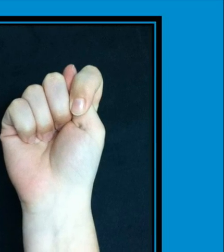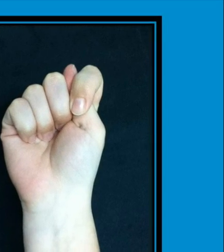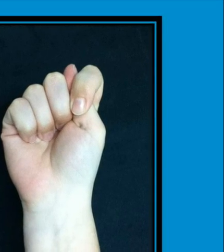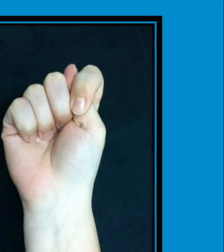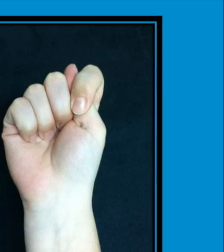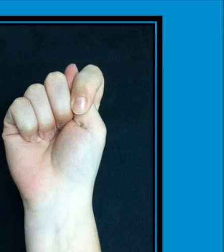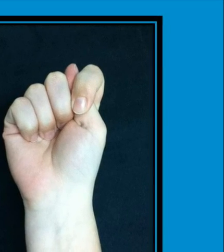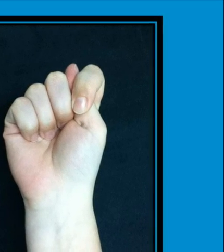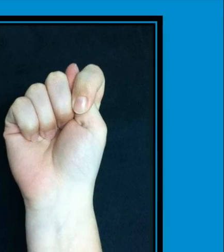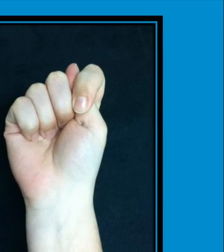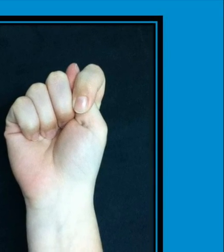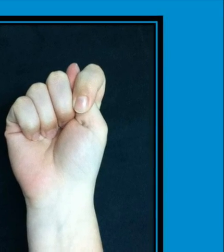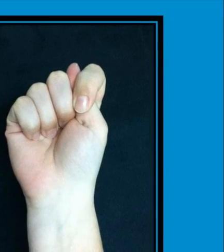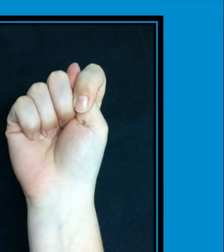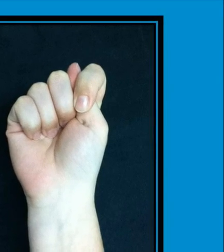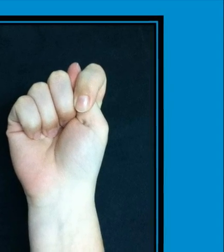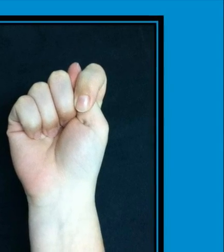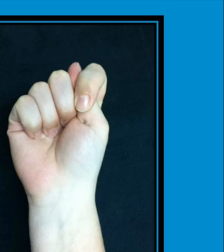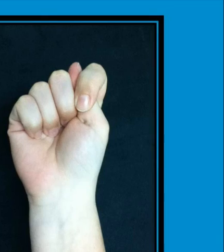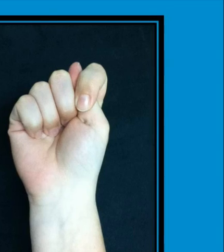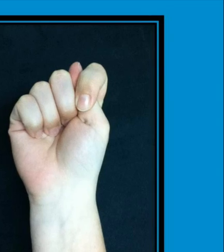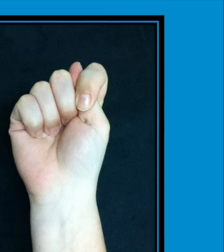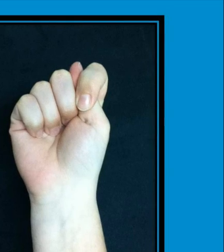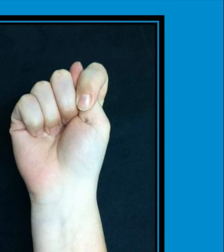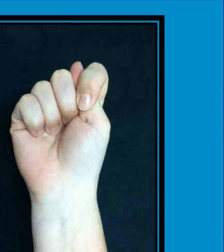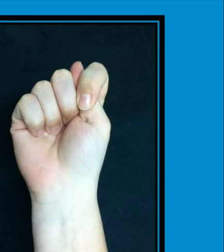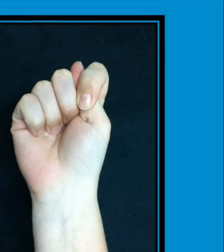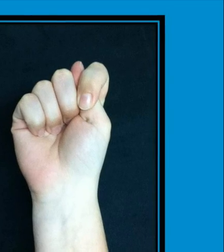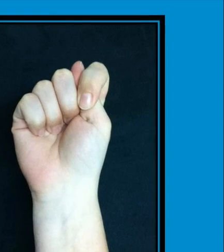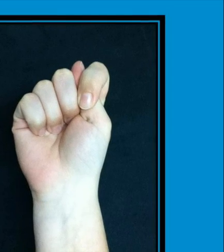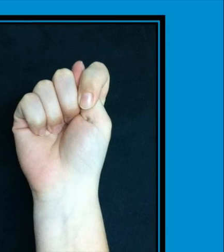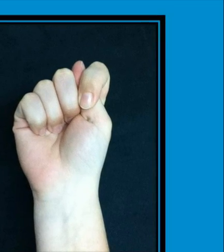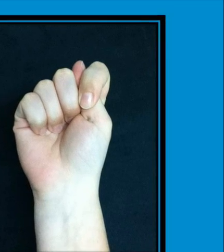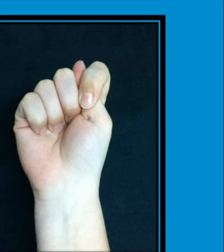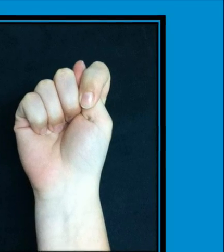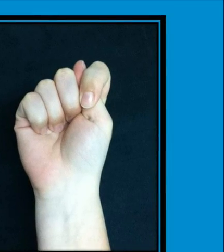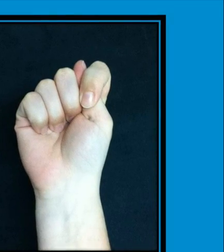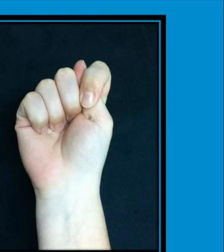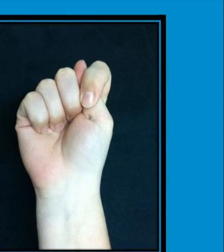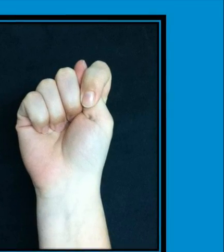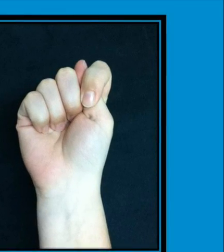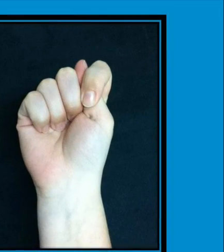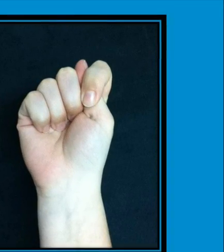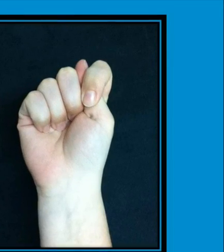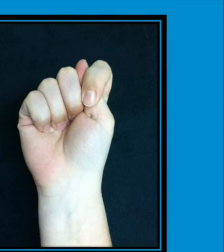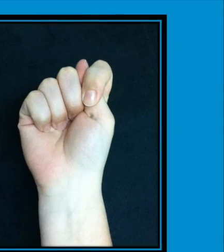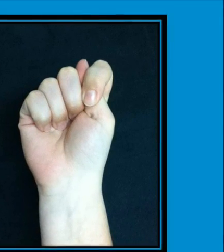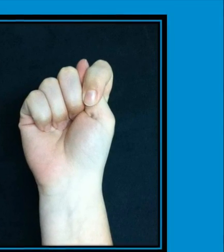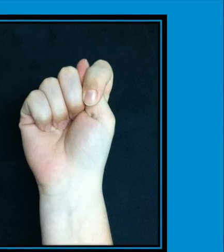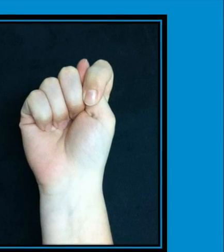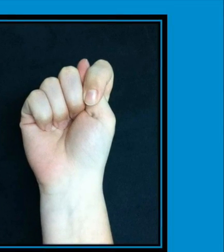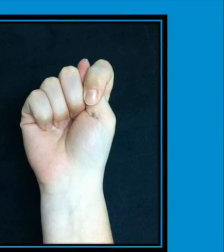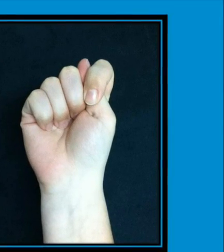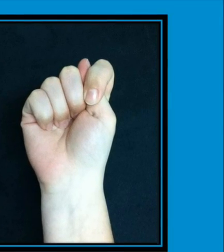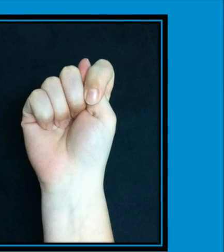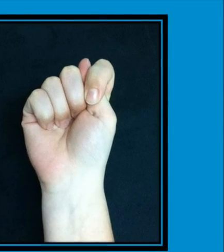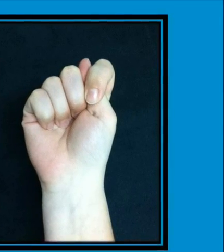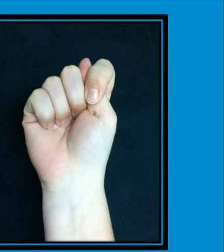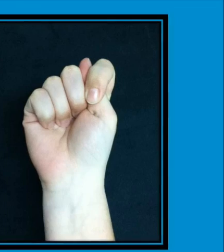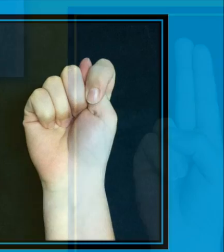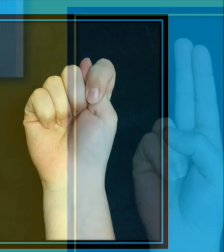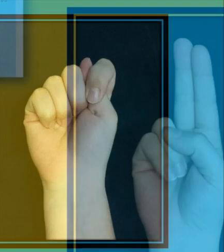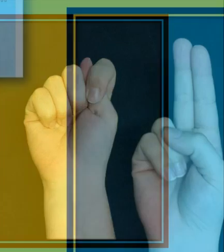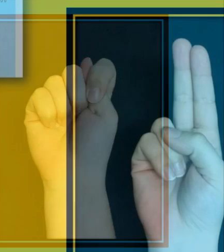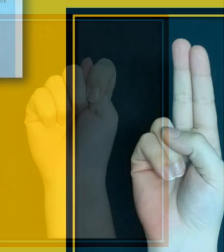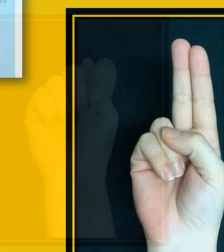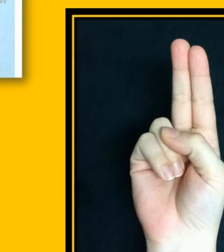palm. Now rest your thumb on your middle finger. Lastly, bring down your index finger so that it wraps around your